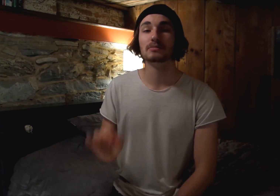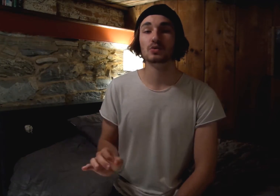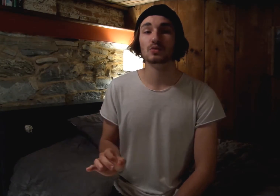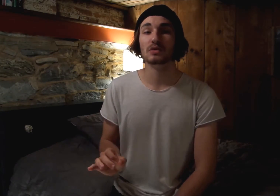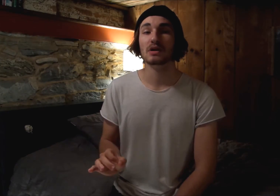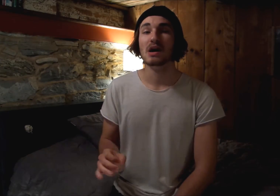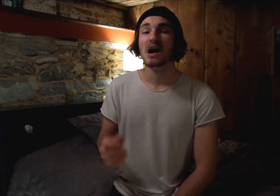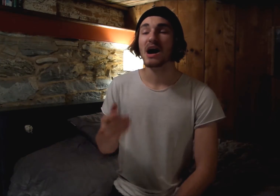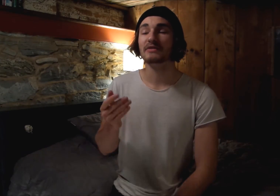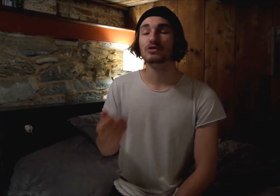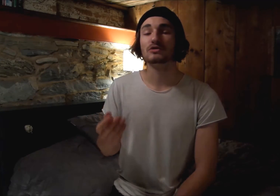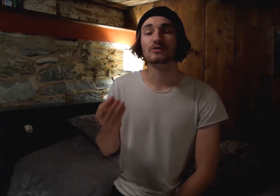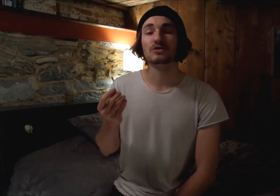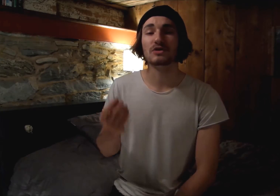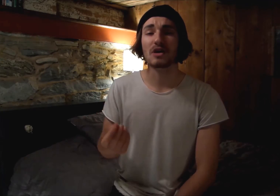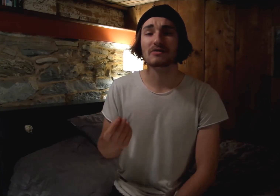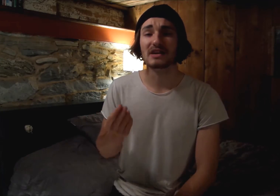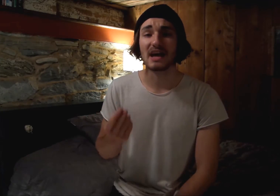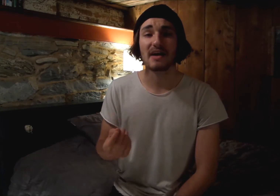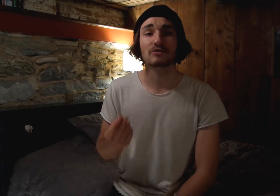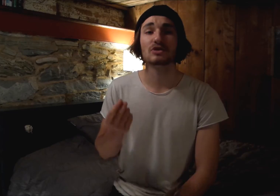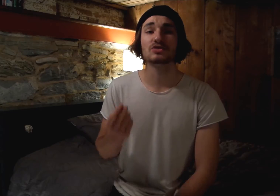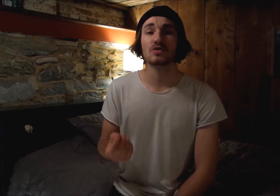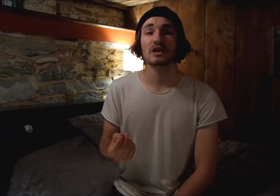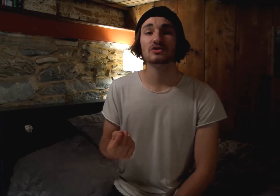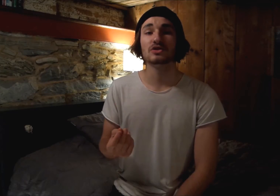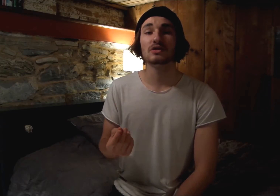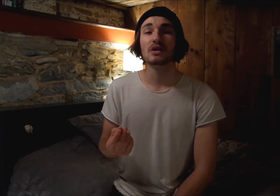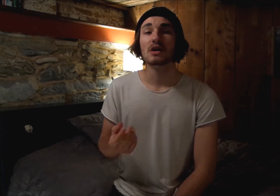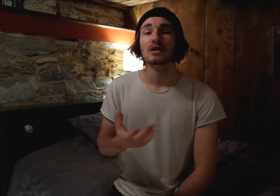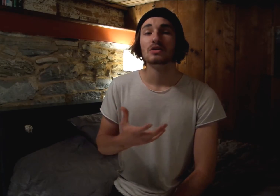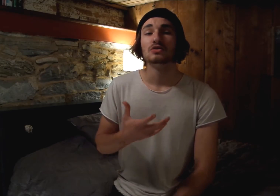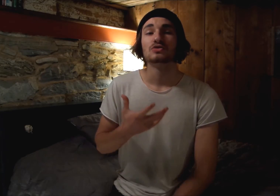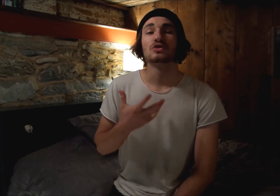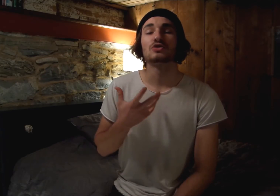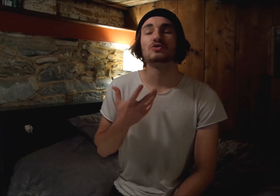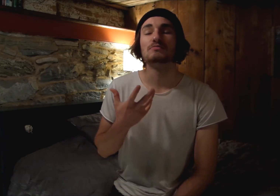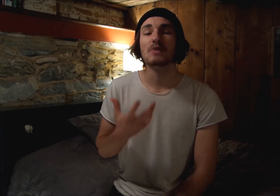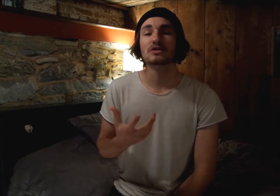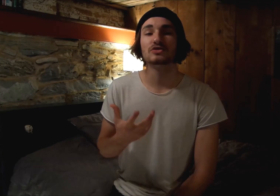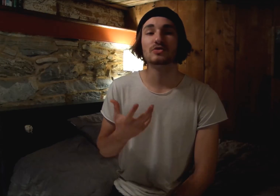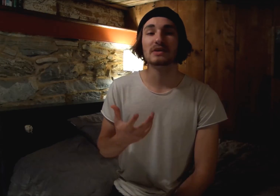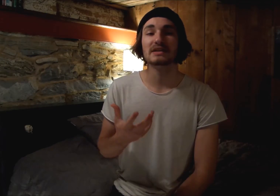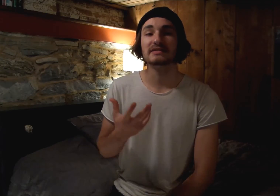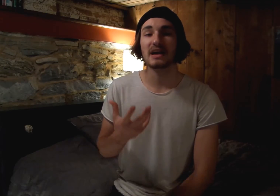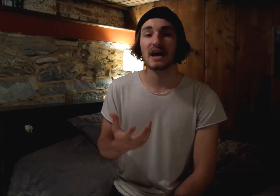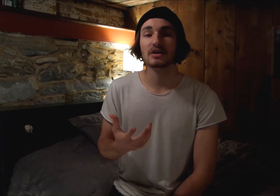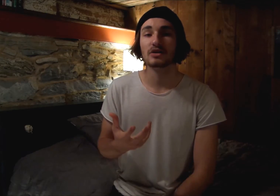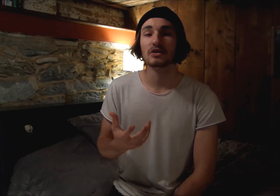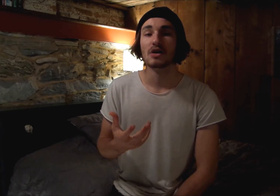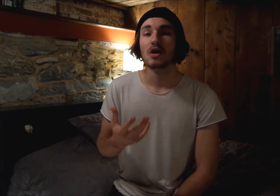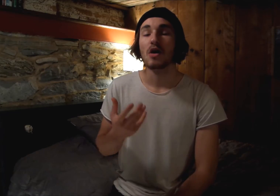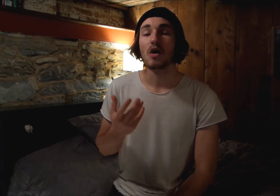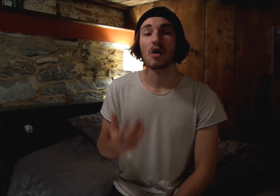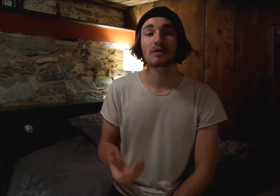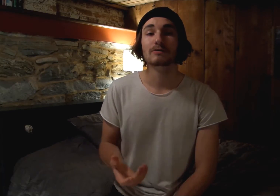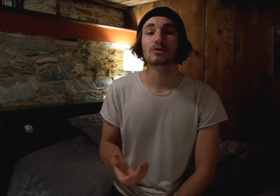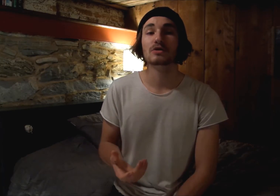moon. I've looked for love in every stranger, took too much to ease the anger, all for